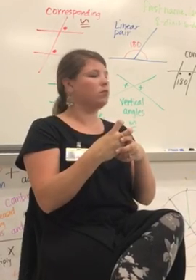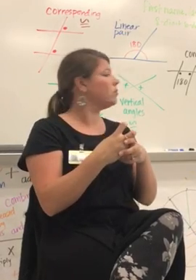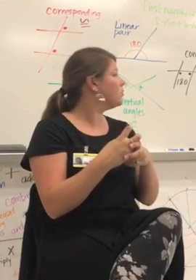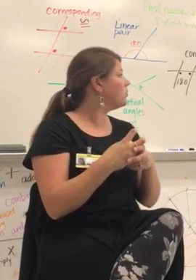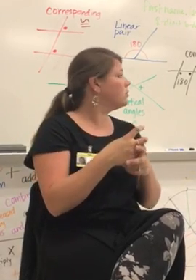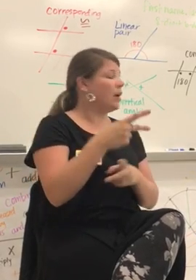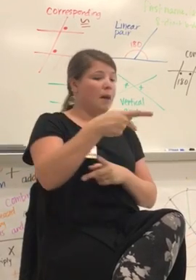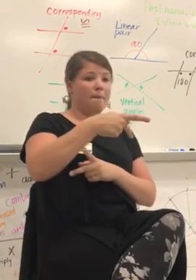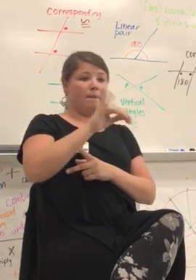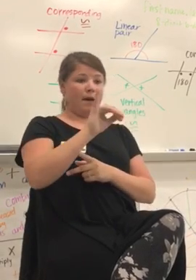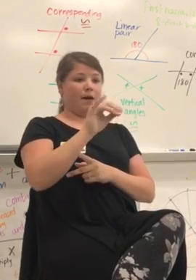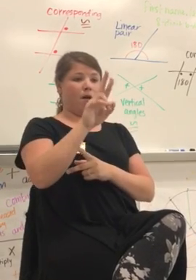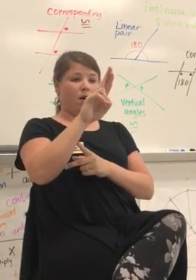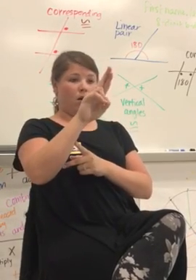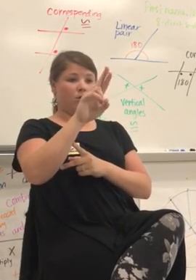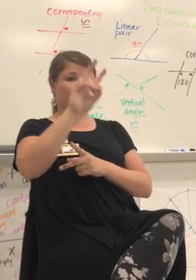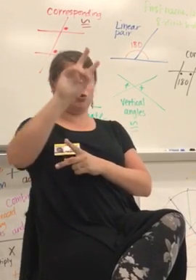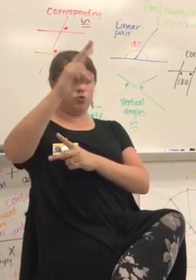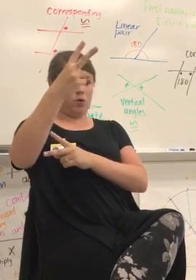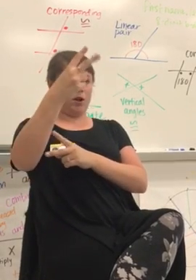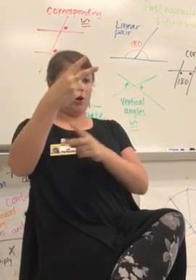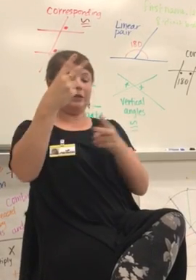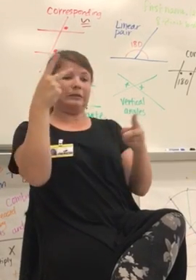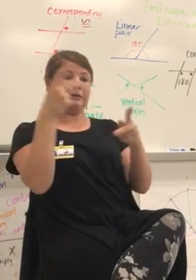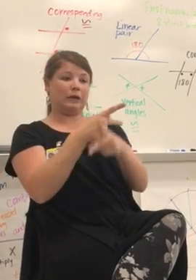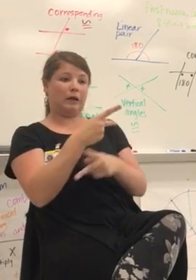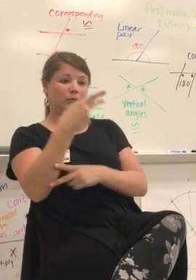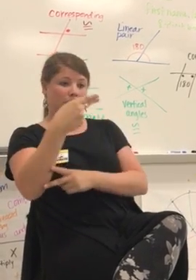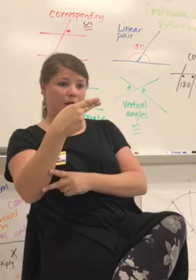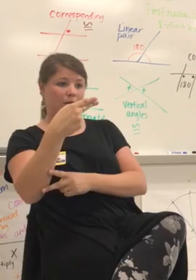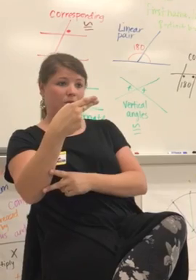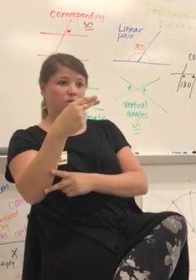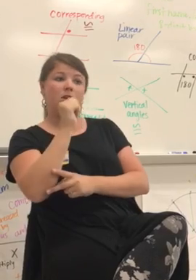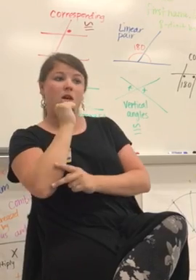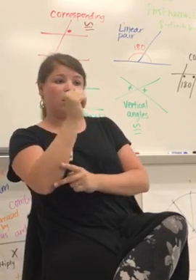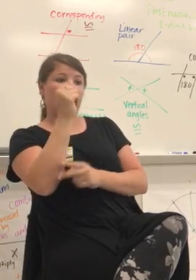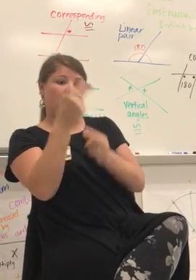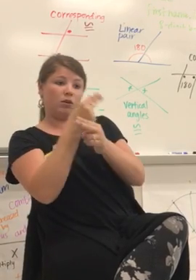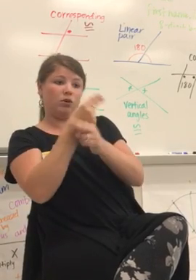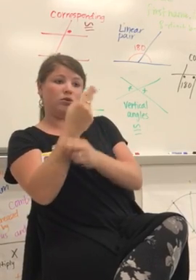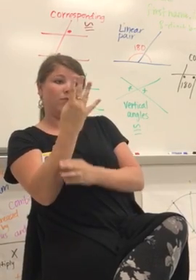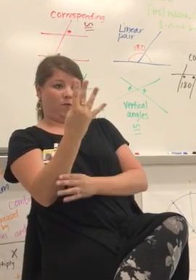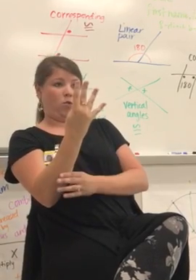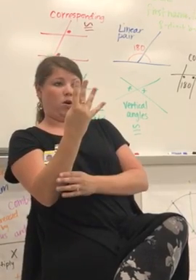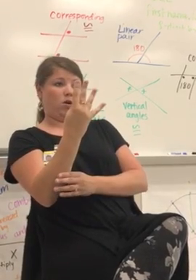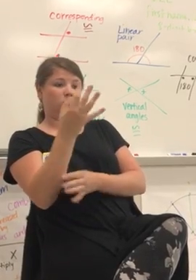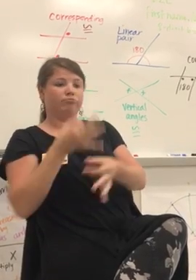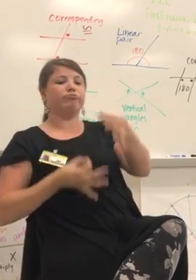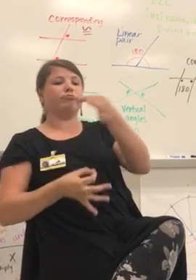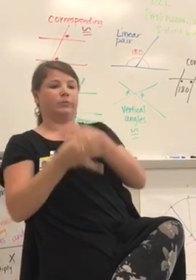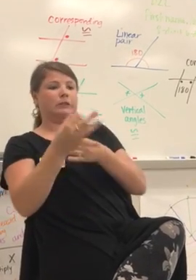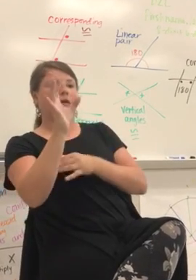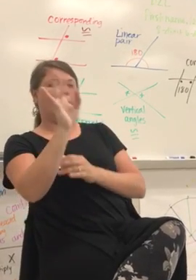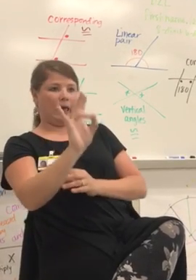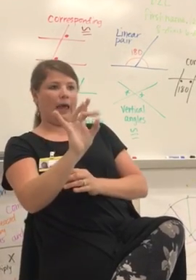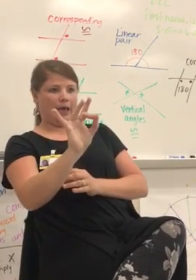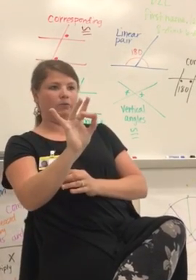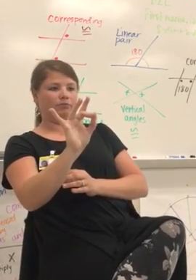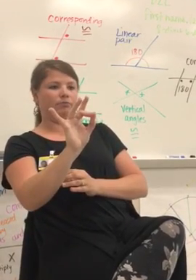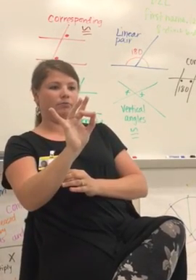squared times h. Instead of the 4, we're going to put in 8. 8 squared, and our height